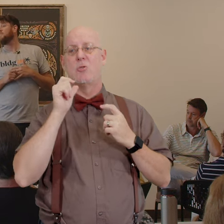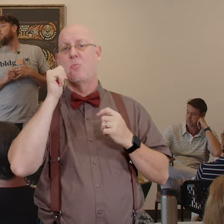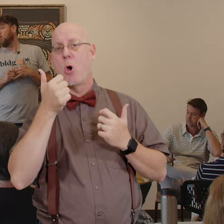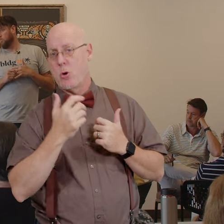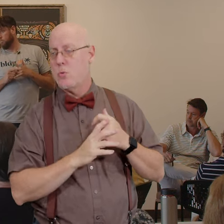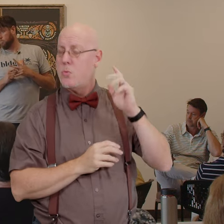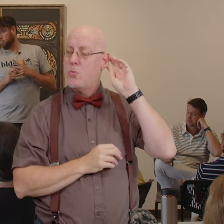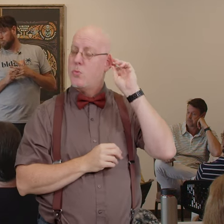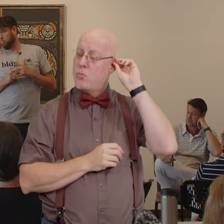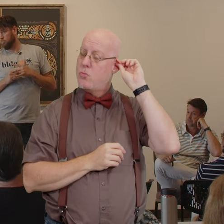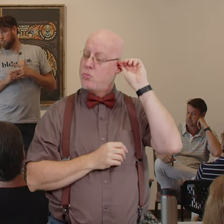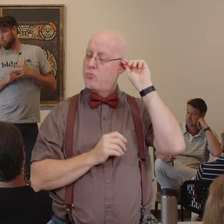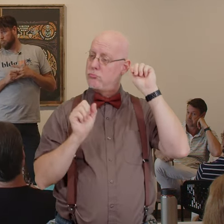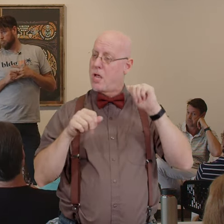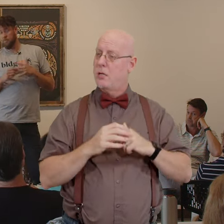the sin you commit tomorrow.